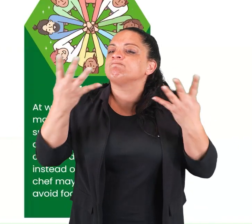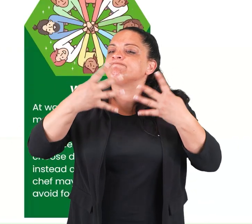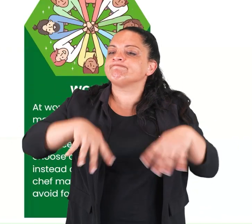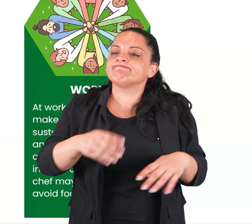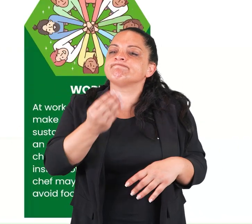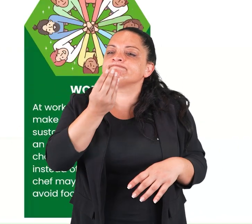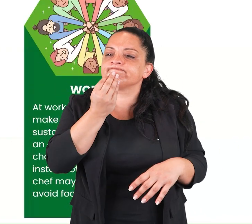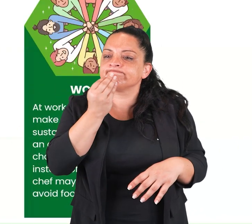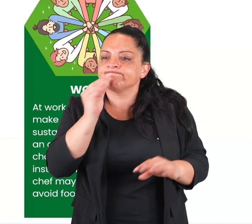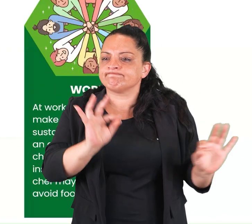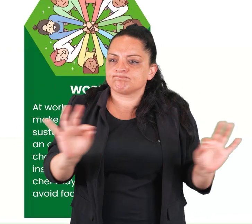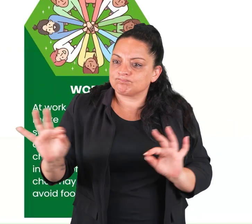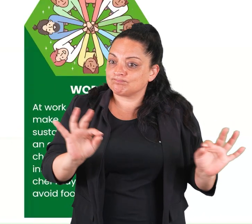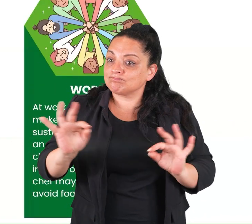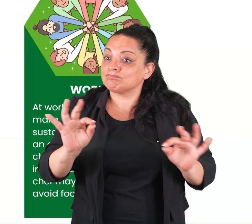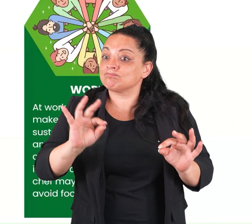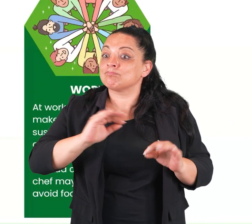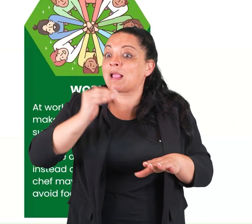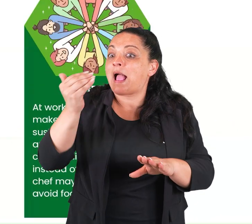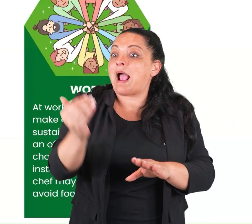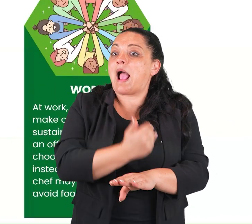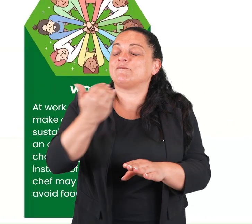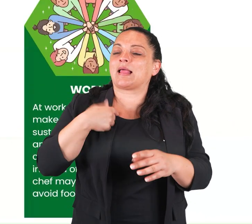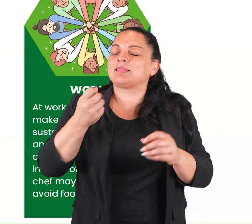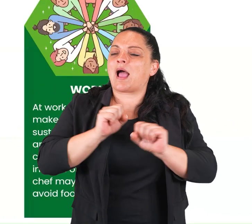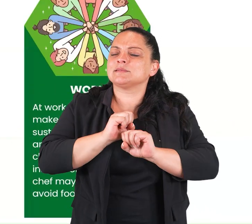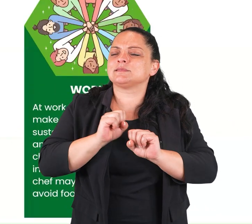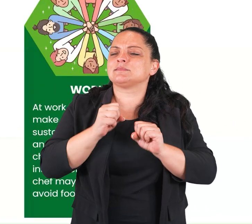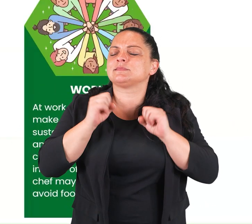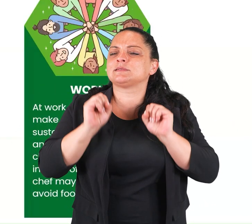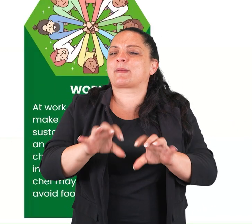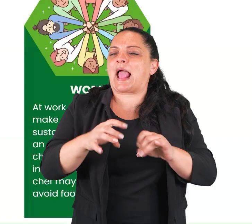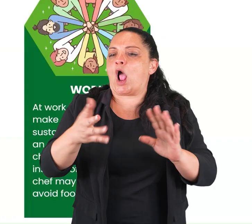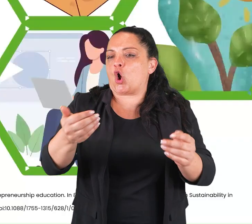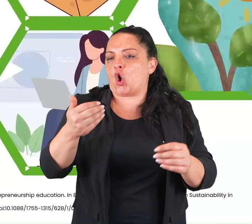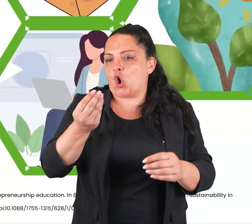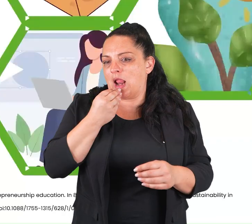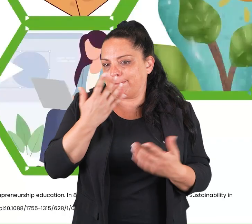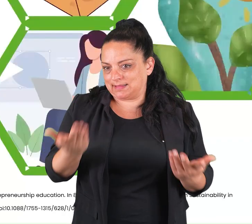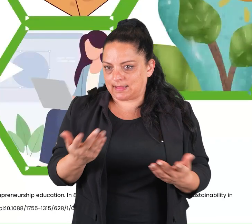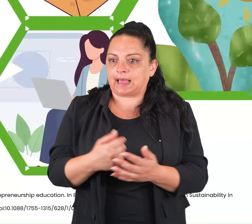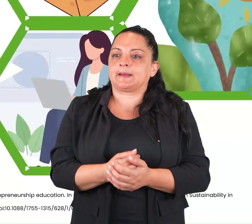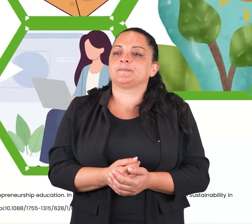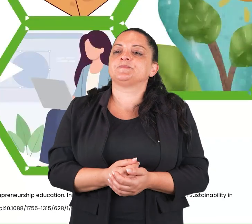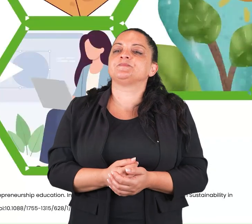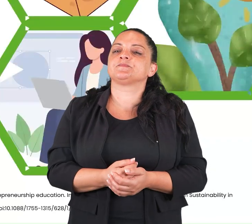you are a chef, you can plan meals to avoid food waste.